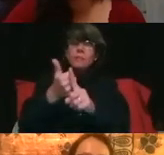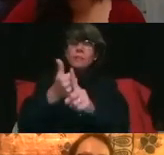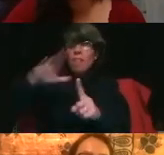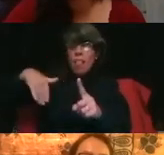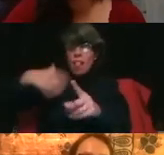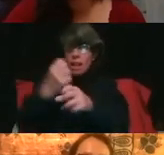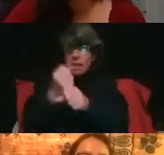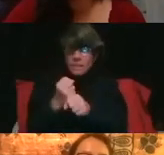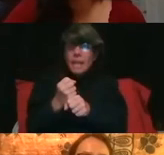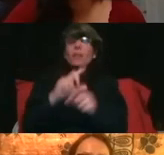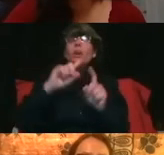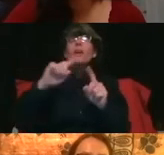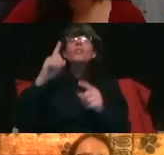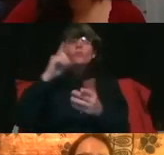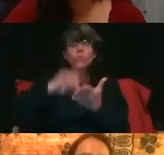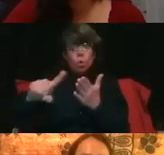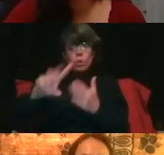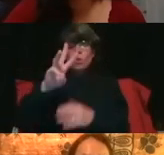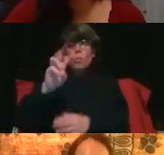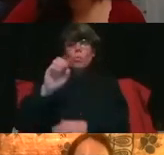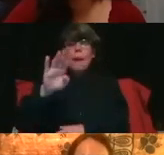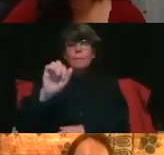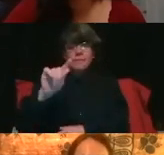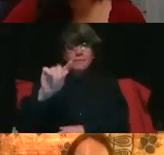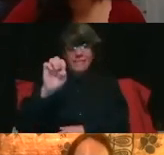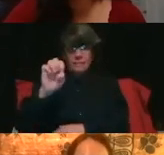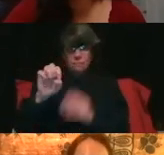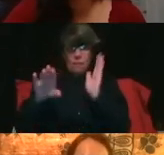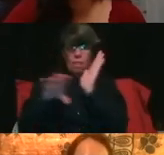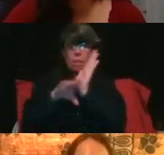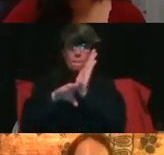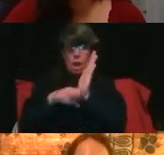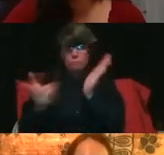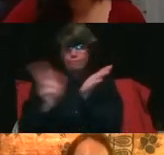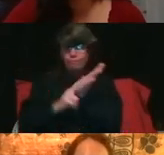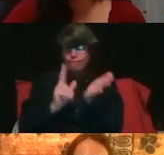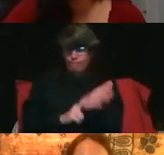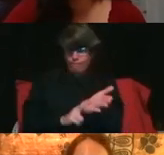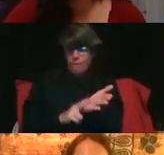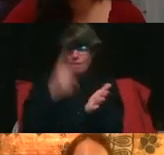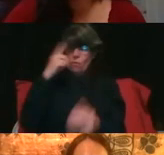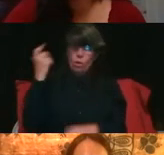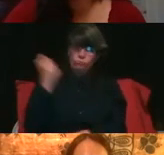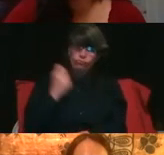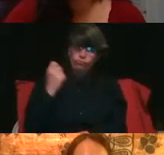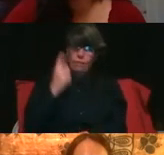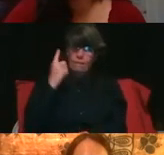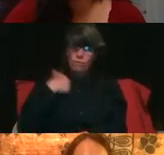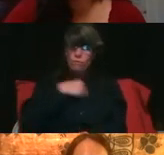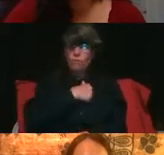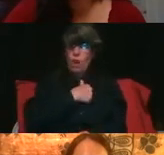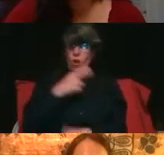homepage, indigenousways.org, and at the bottom there you can sign up. And we'll tell you more about this. But tomorrow we're